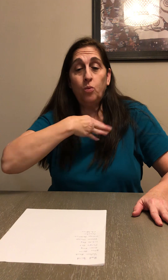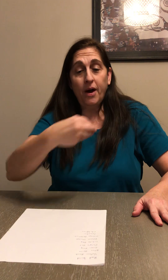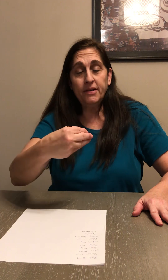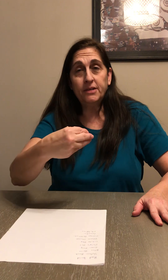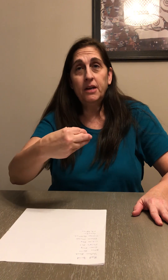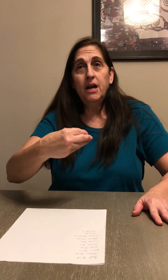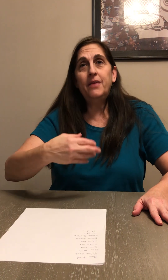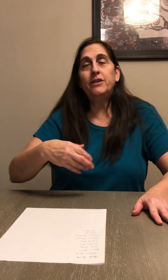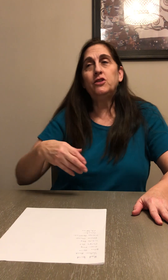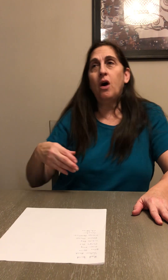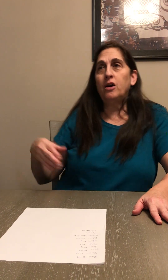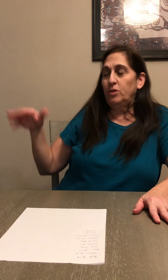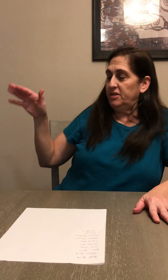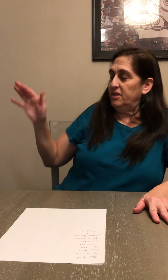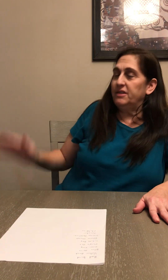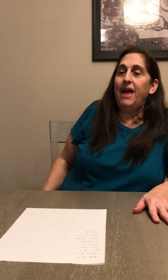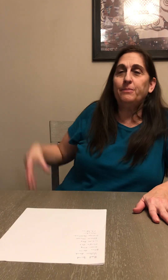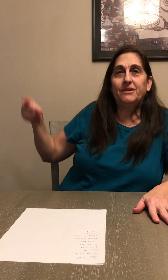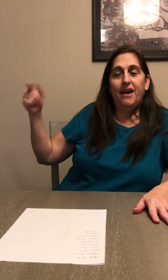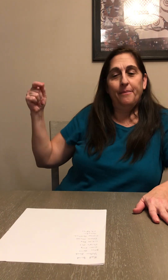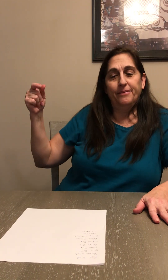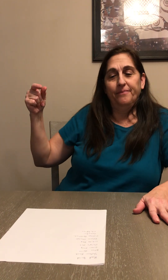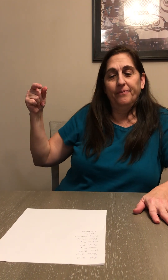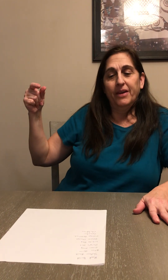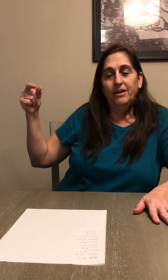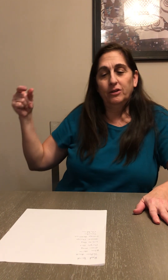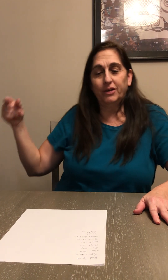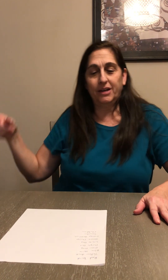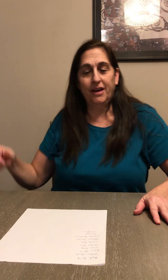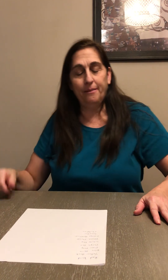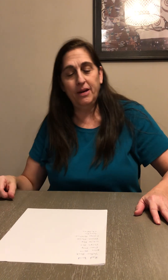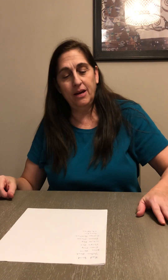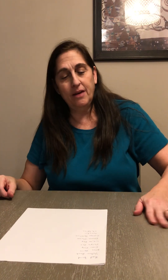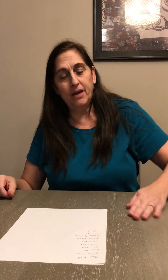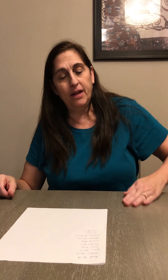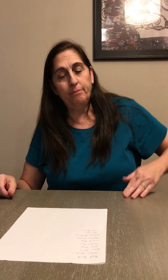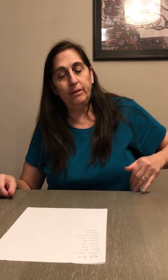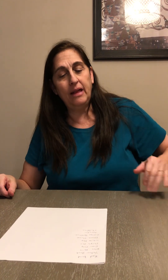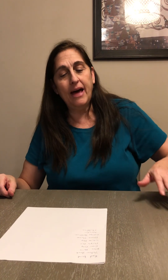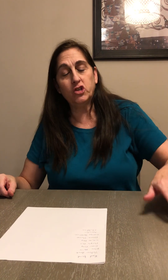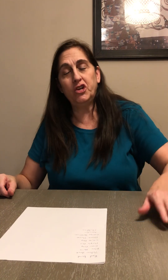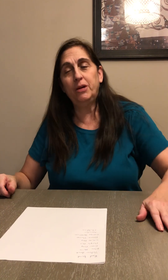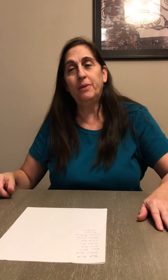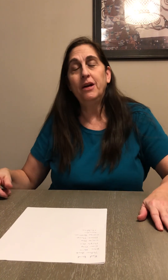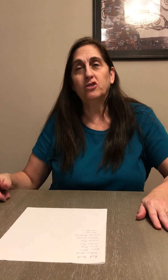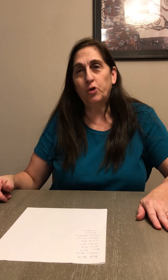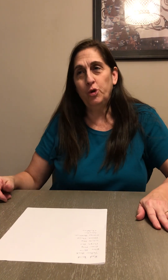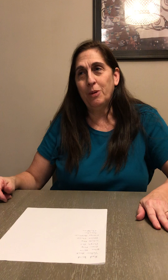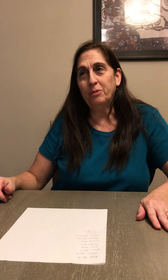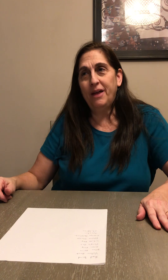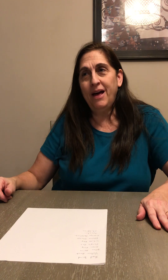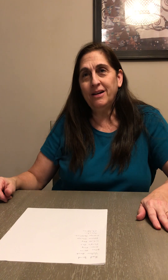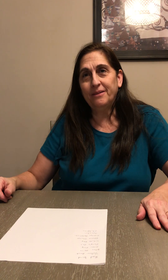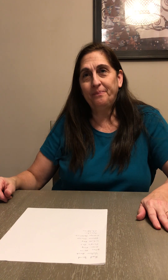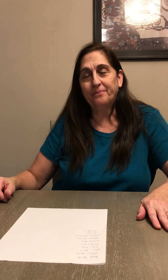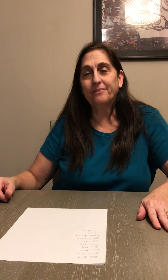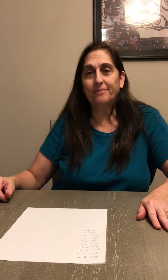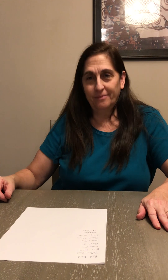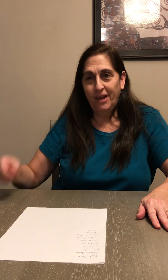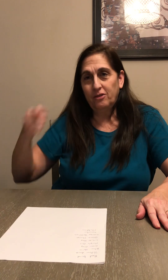white, and then dog was the slap snap looking at me, and then black sheep. So you remember black? Draw